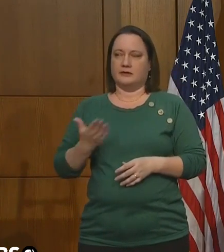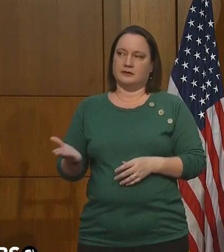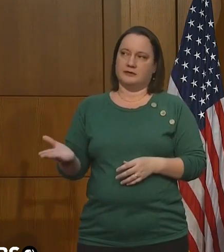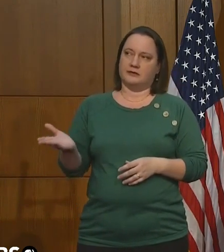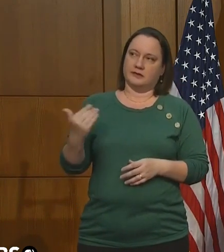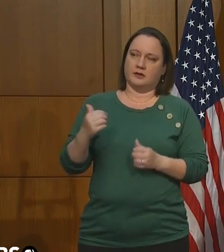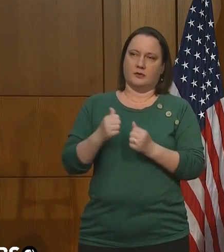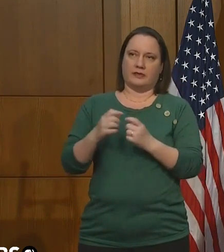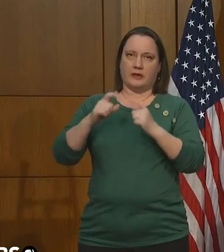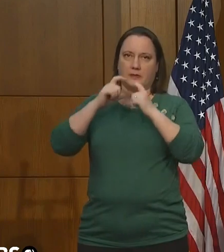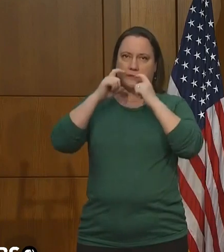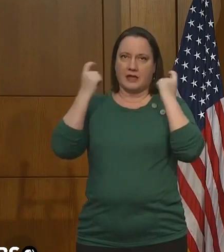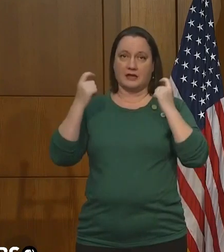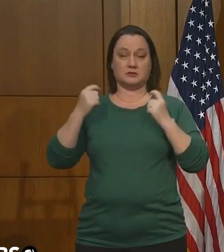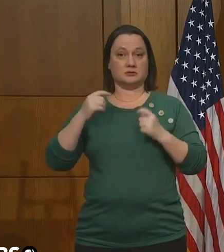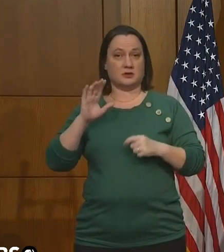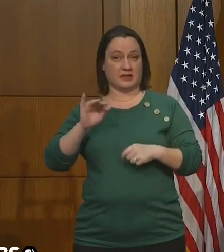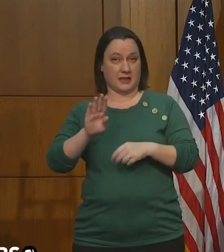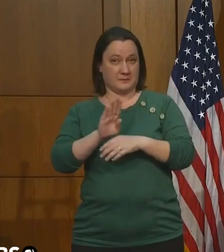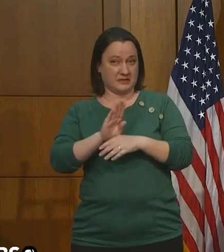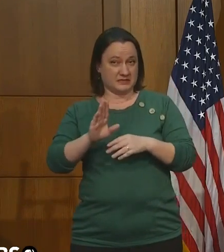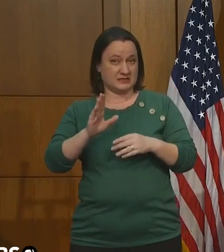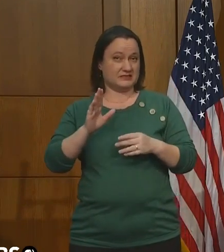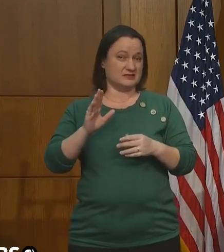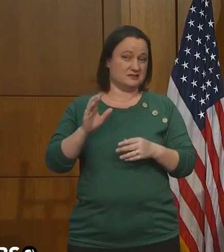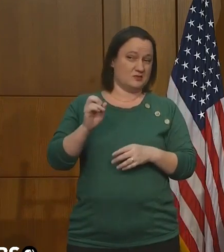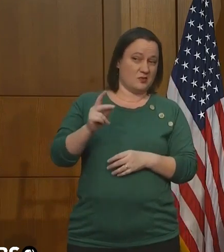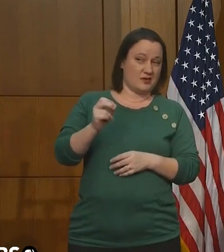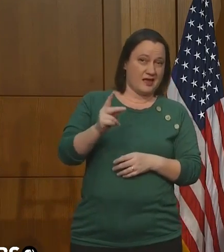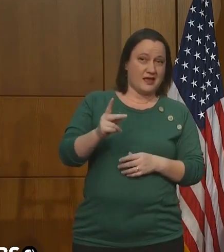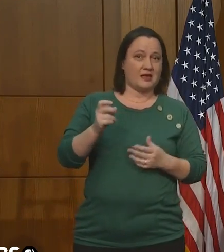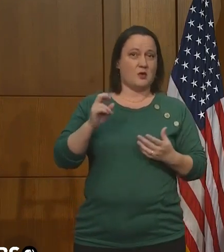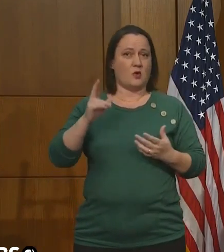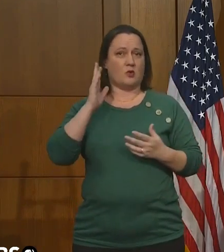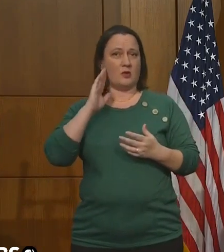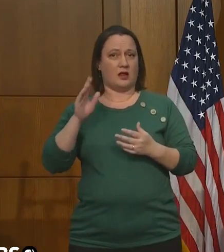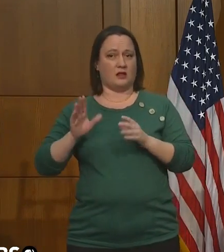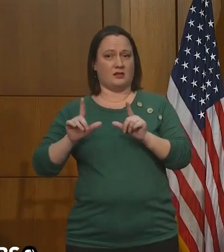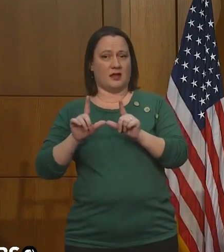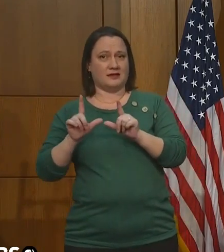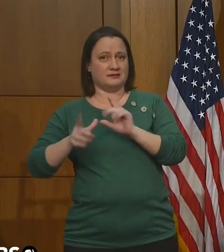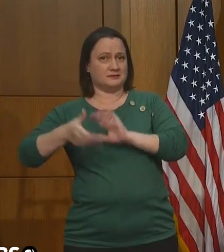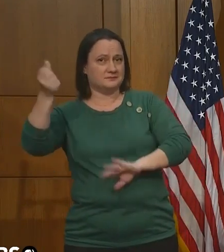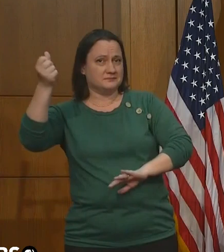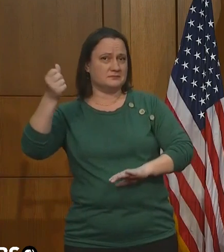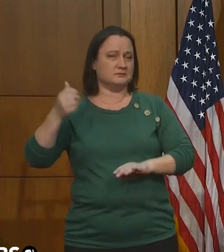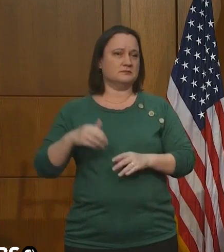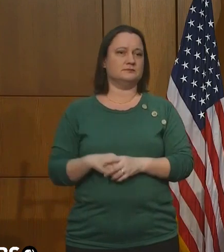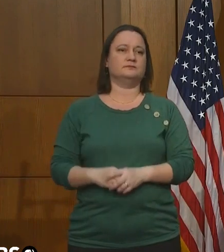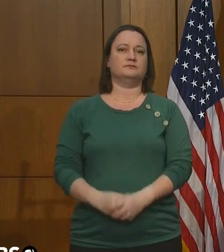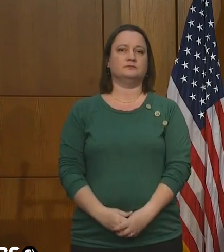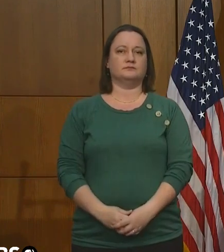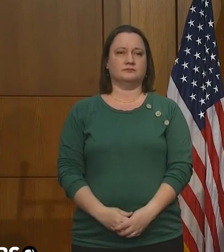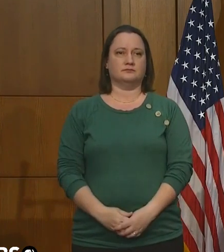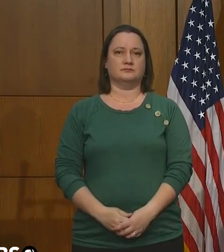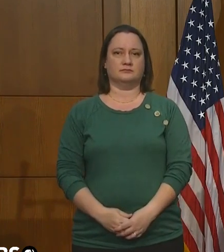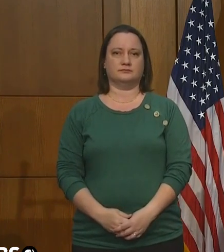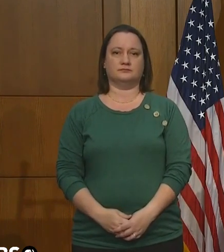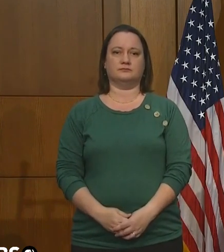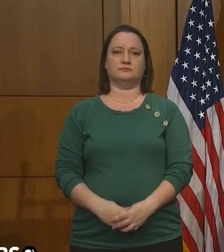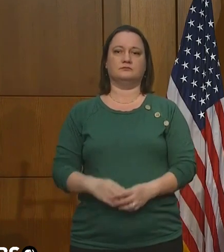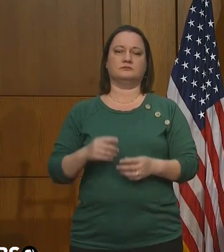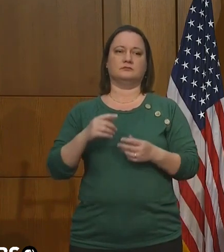the question is what to do if someone doesn't agree with the mask policy. And you know, Mel, I would reiterate that